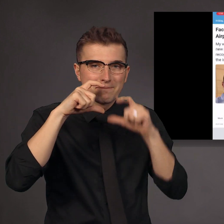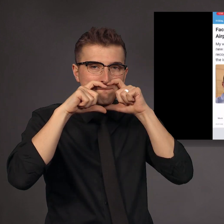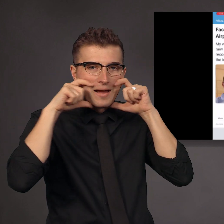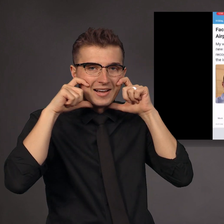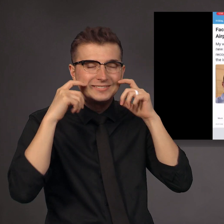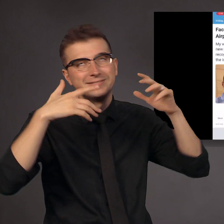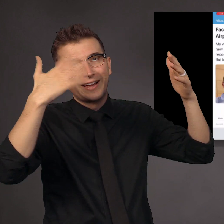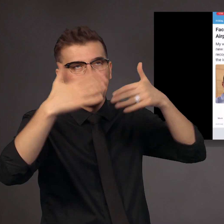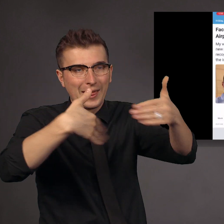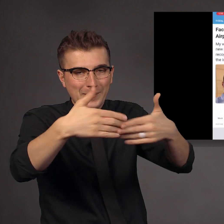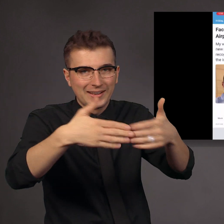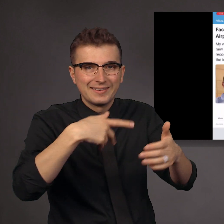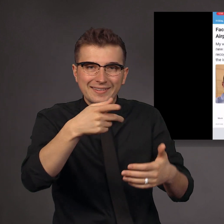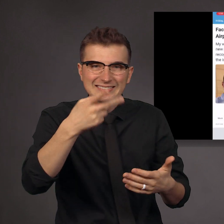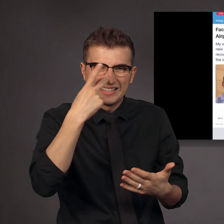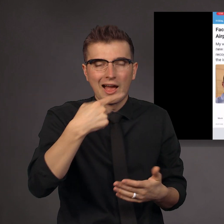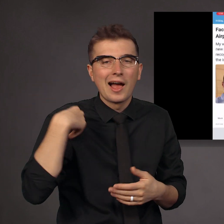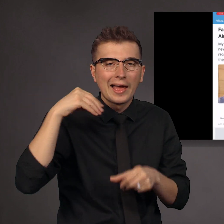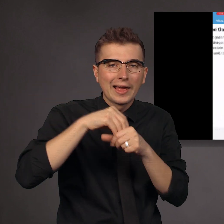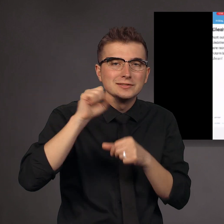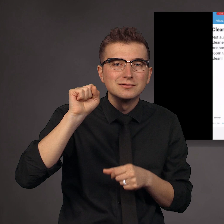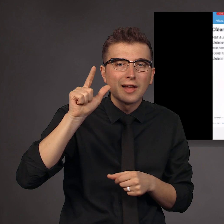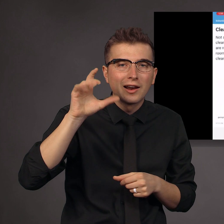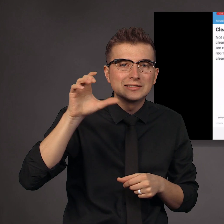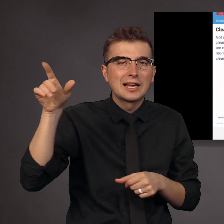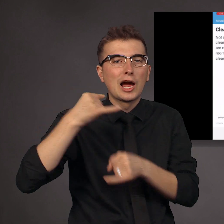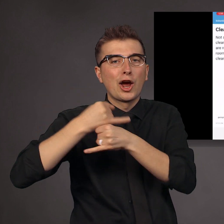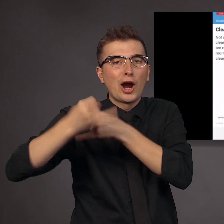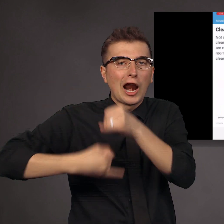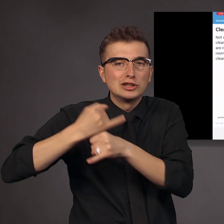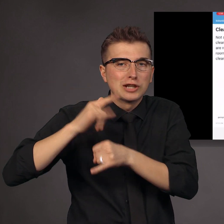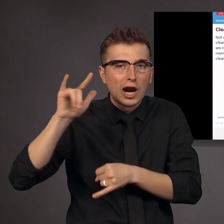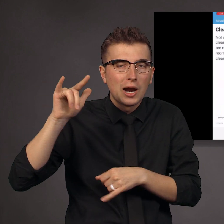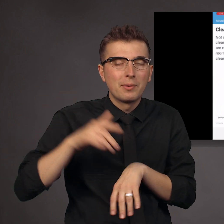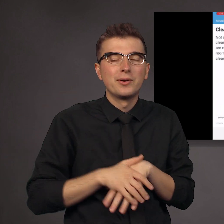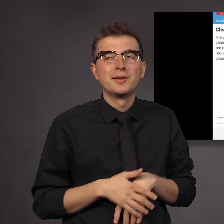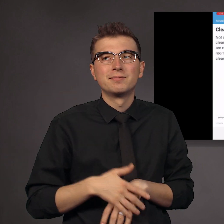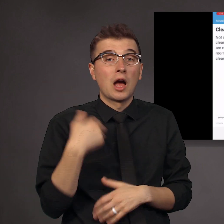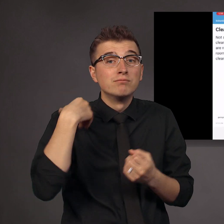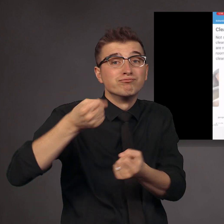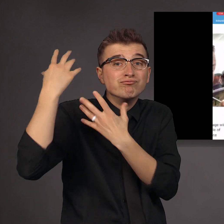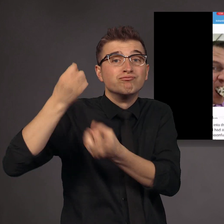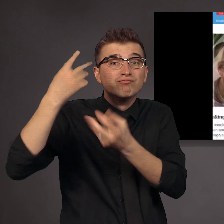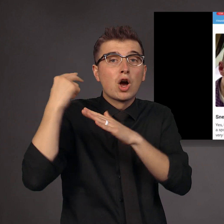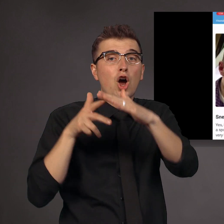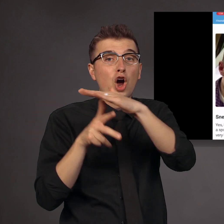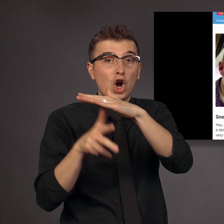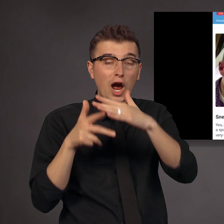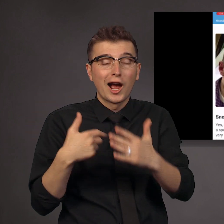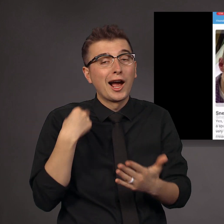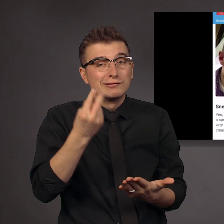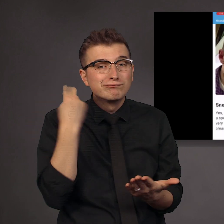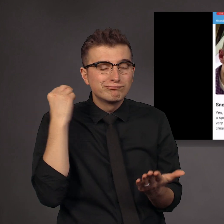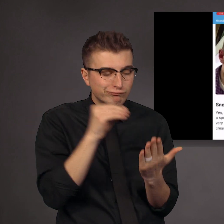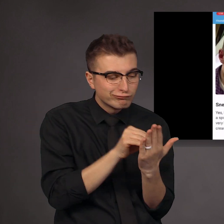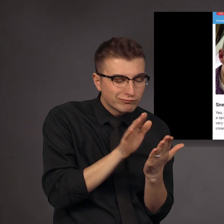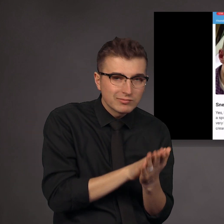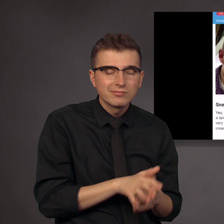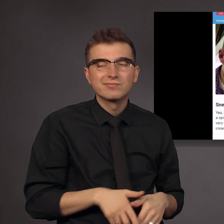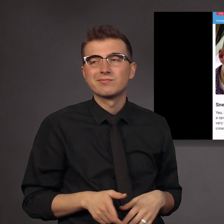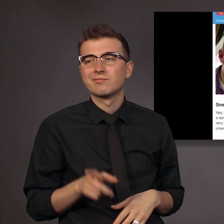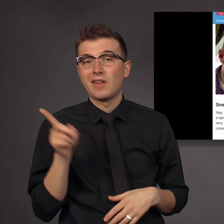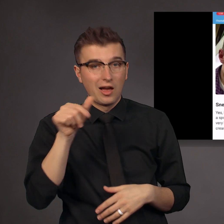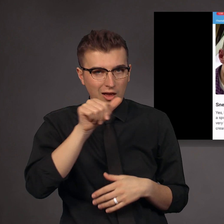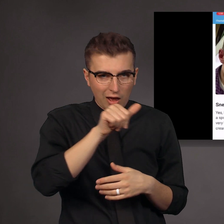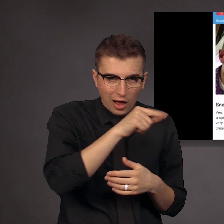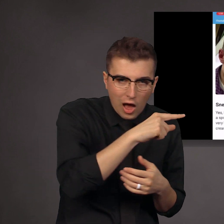At any rate, you can see that was in the Salt Lake International Airport. I cleaned the garage. That was a monumental day in my life. Here's another